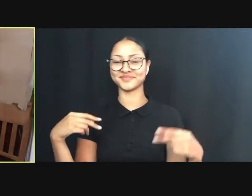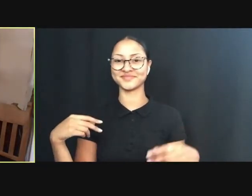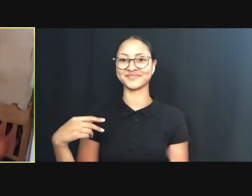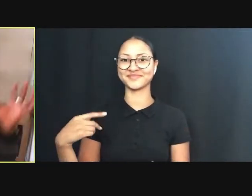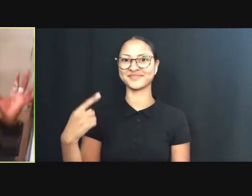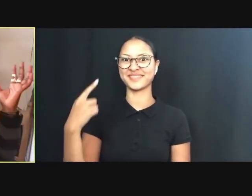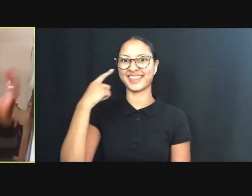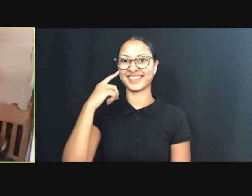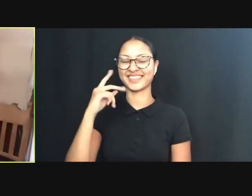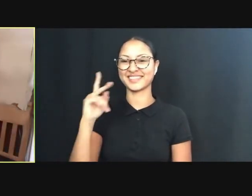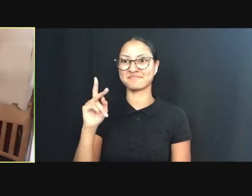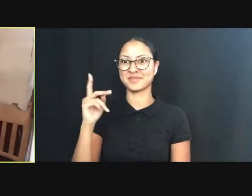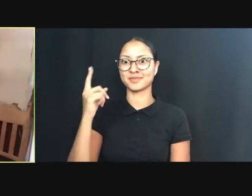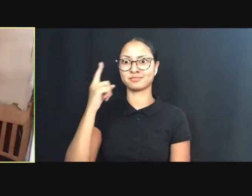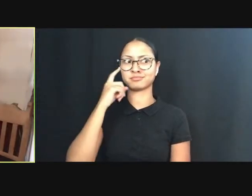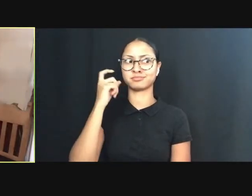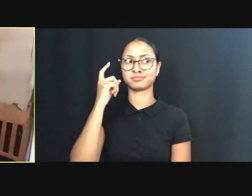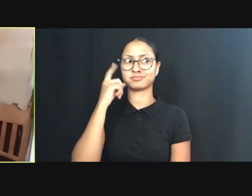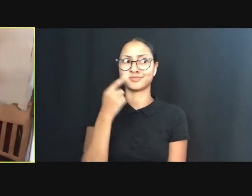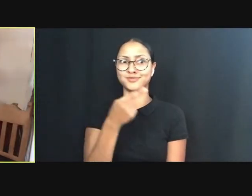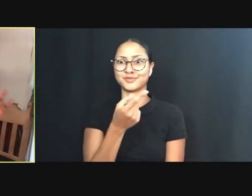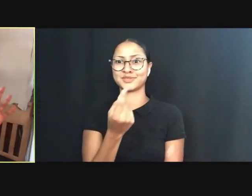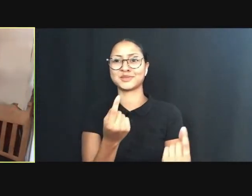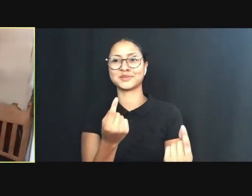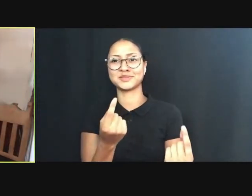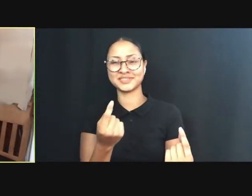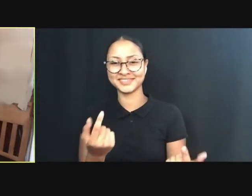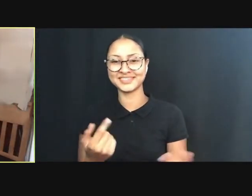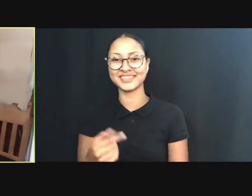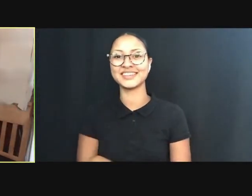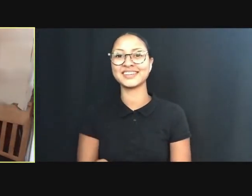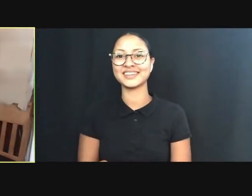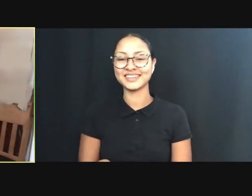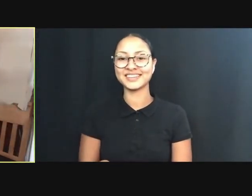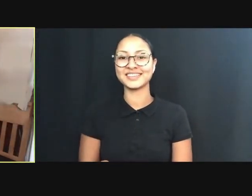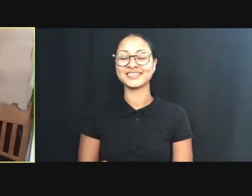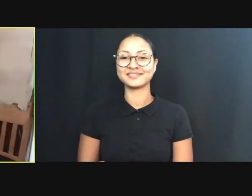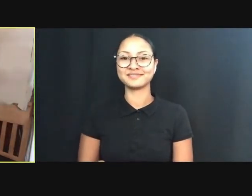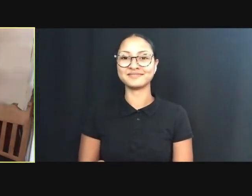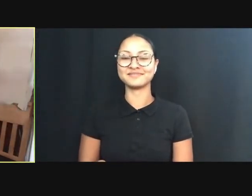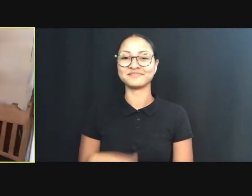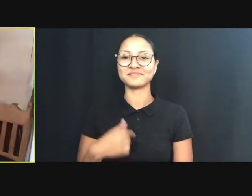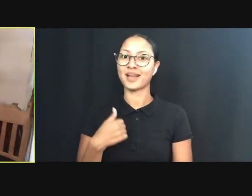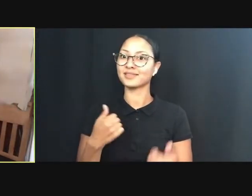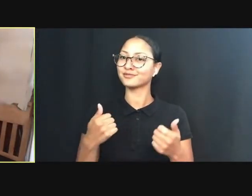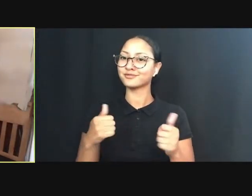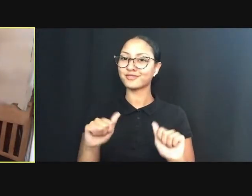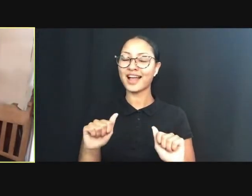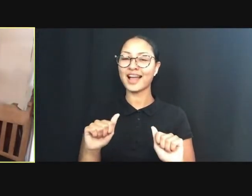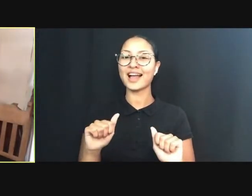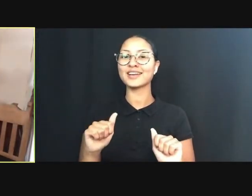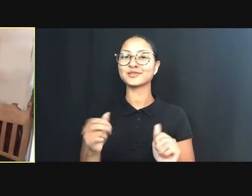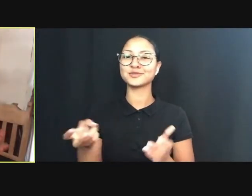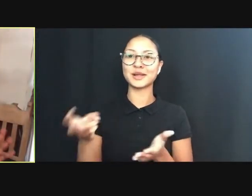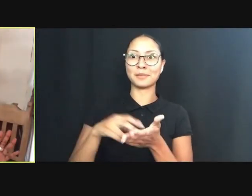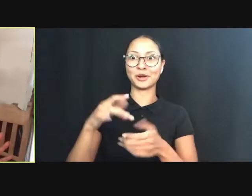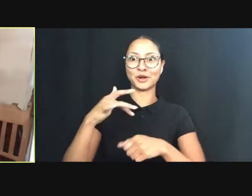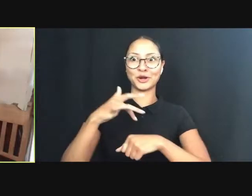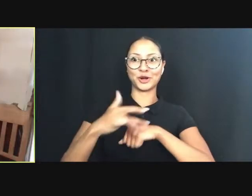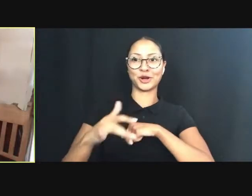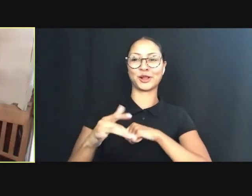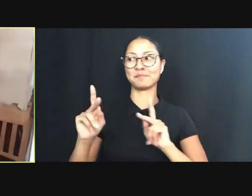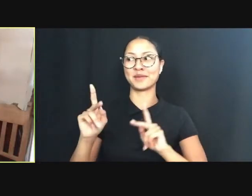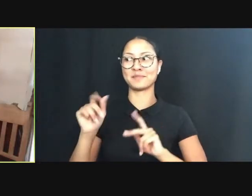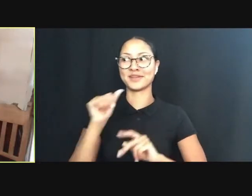For sure. Cause I will go in, and if I haven't gotten up, I try to do it early in the day so I'm unbothered by people. But if it's a time where there's